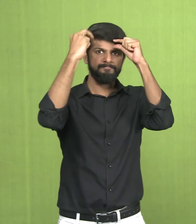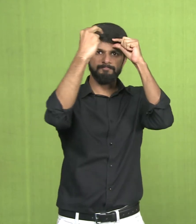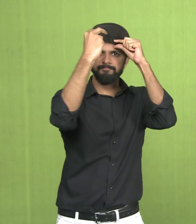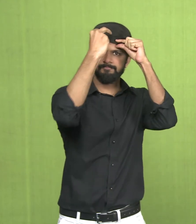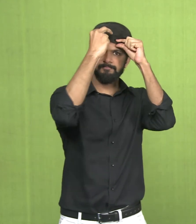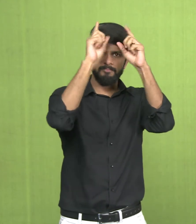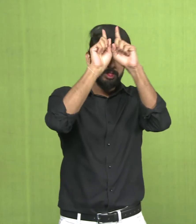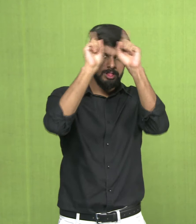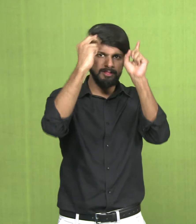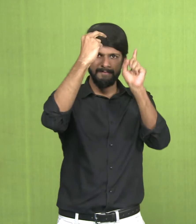forehead as well as the arm.